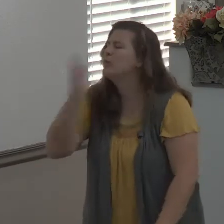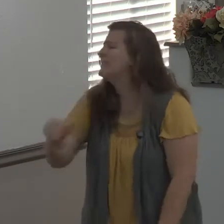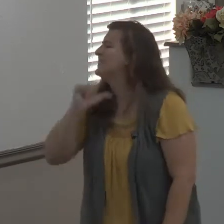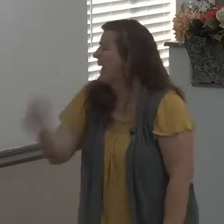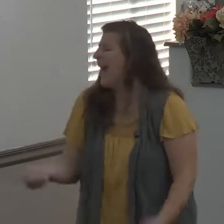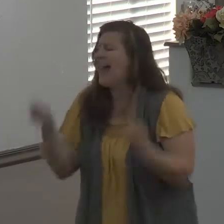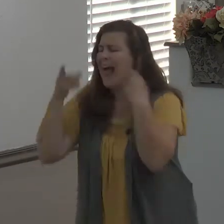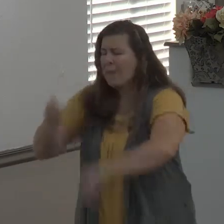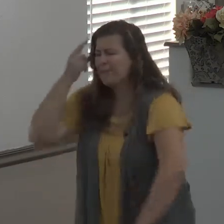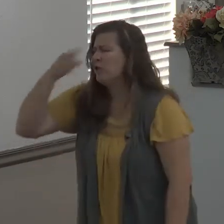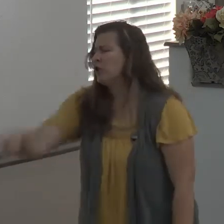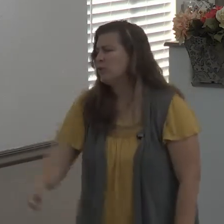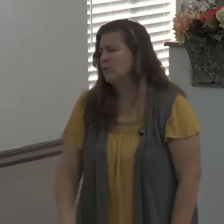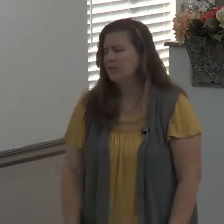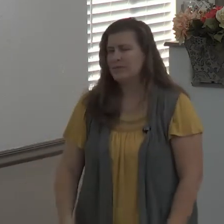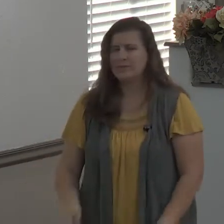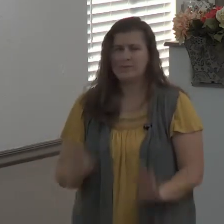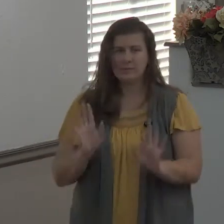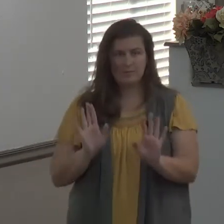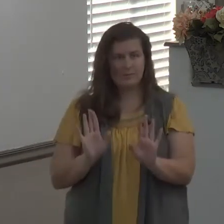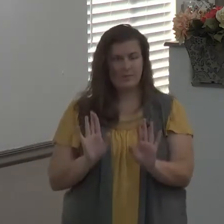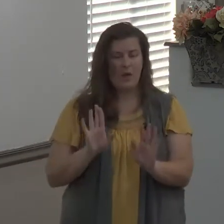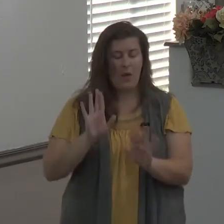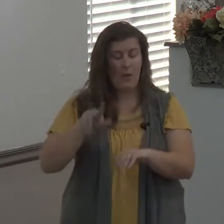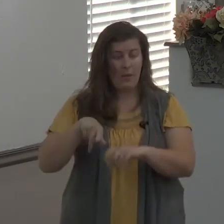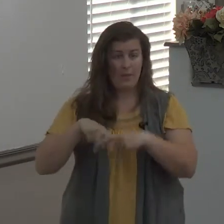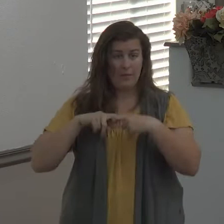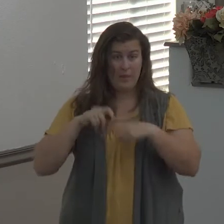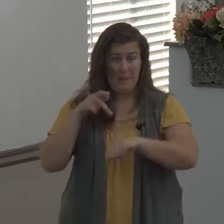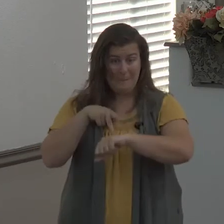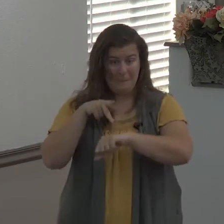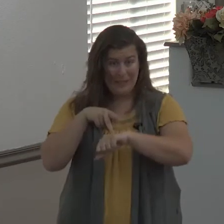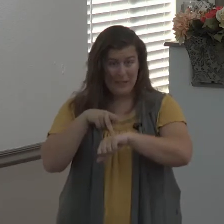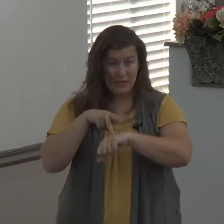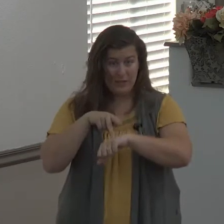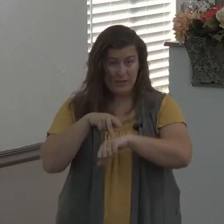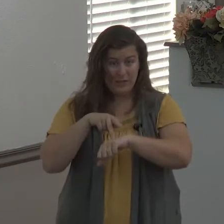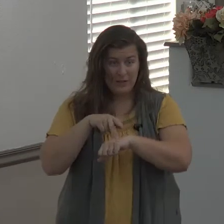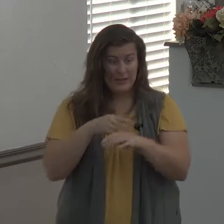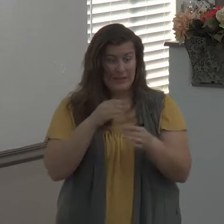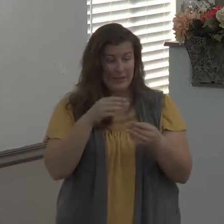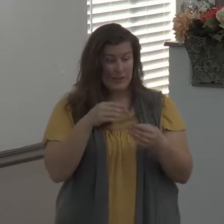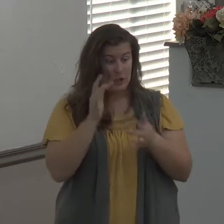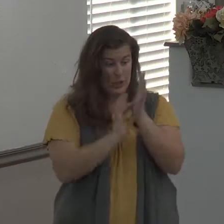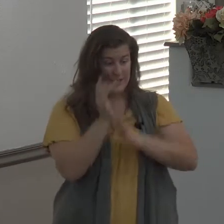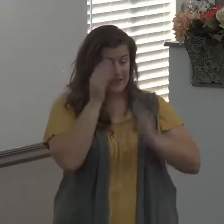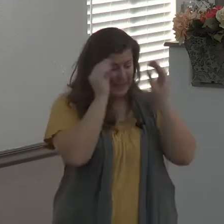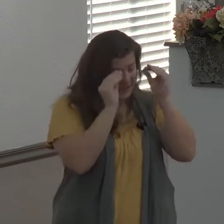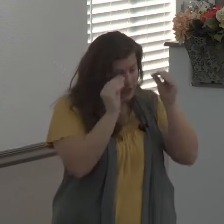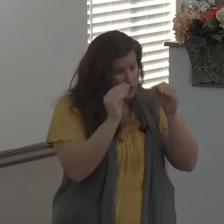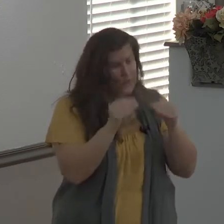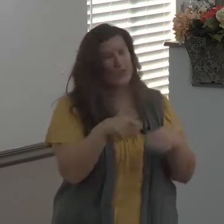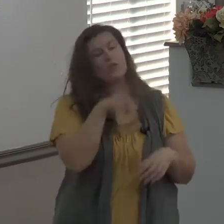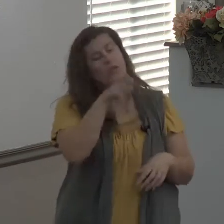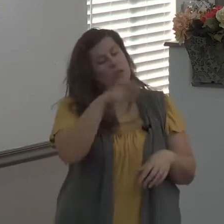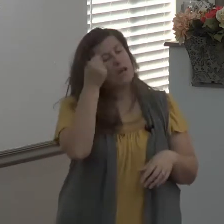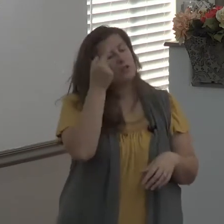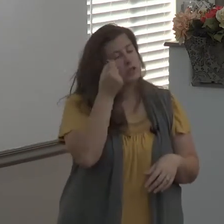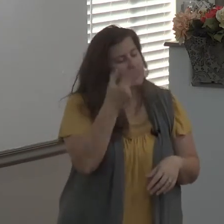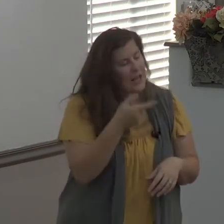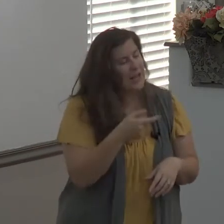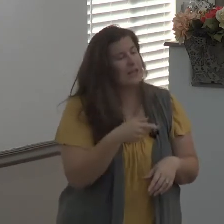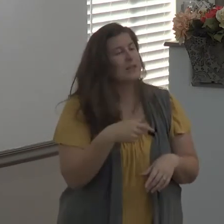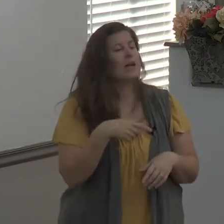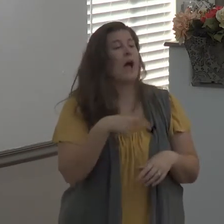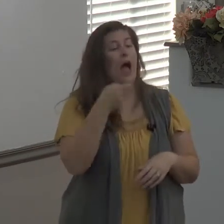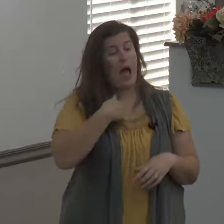saying, be it far from thee, Lord, this shall not be unto thee. And here's Peter. Jesus is trying to